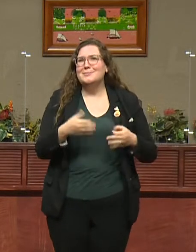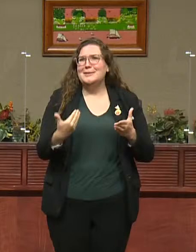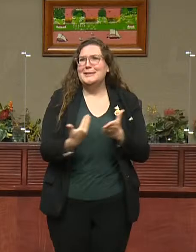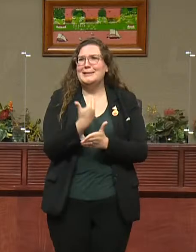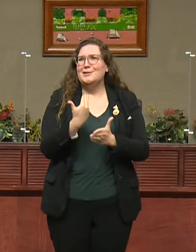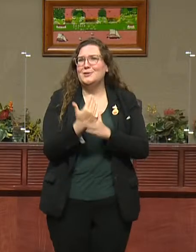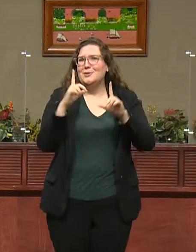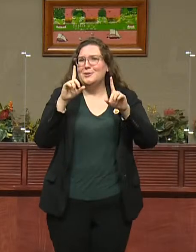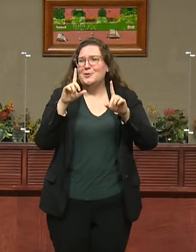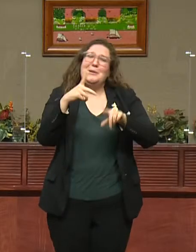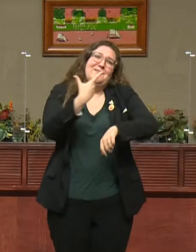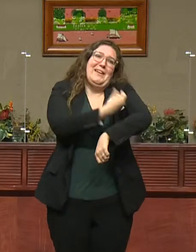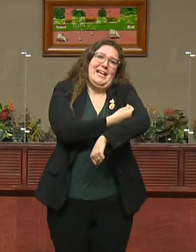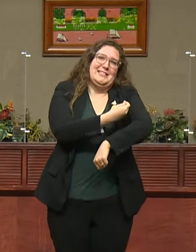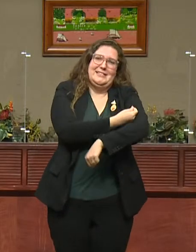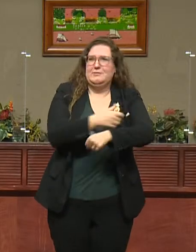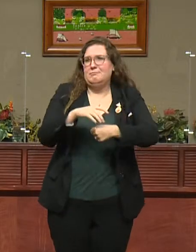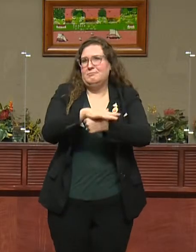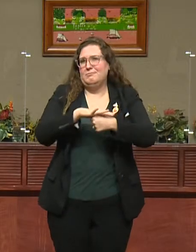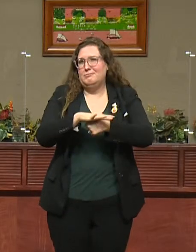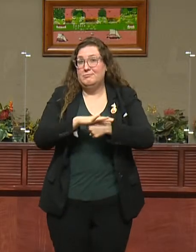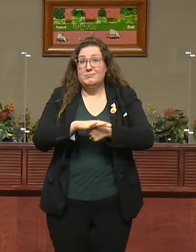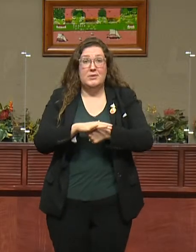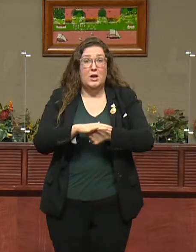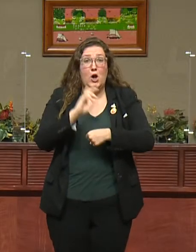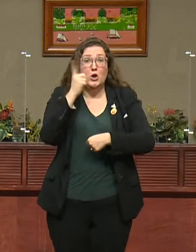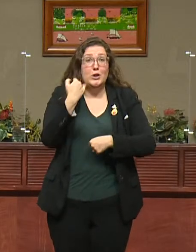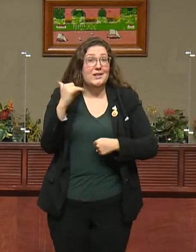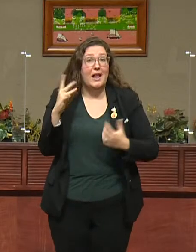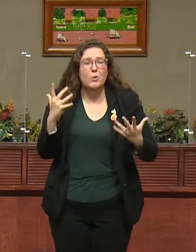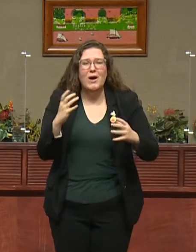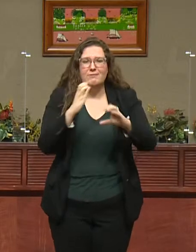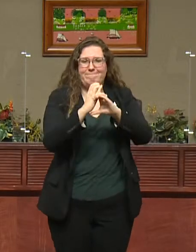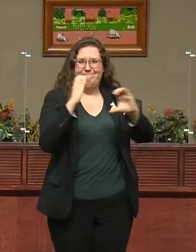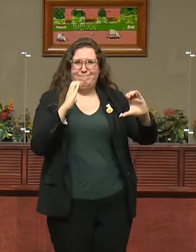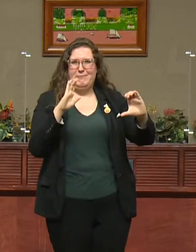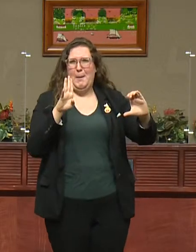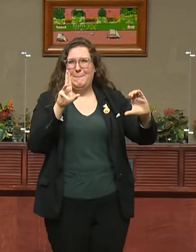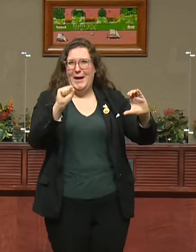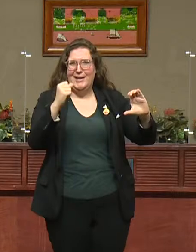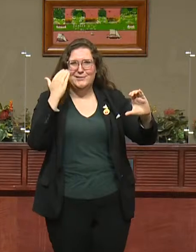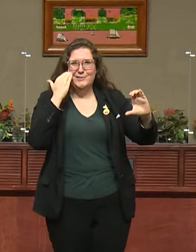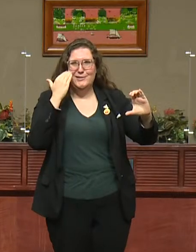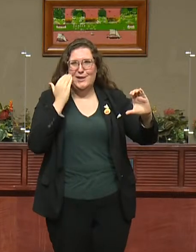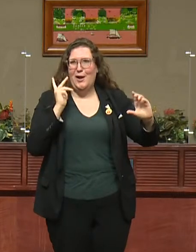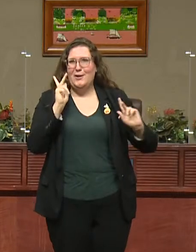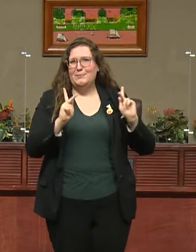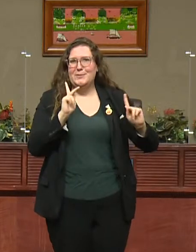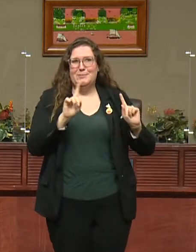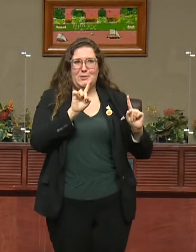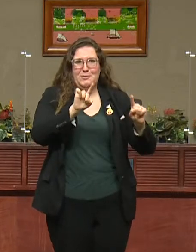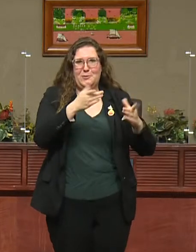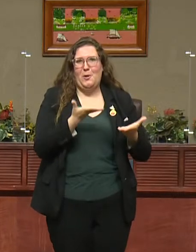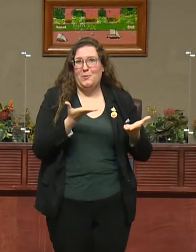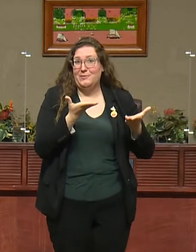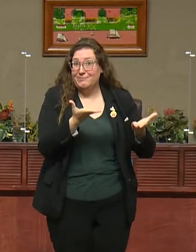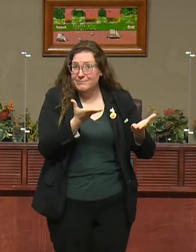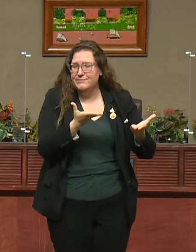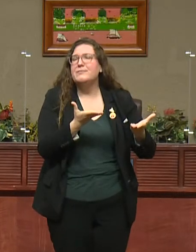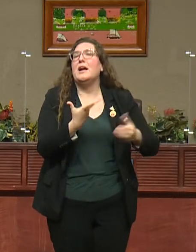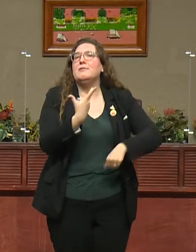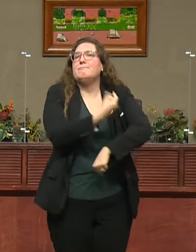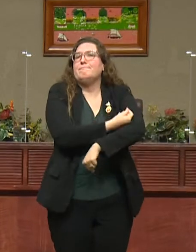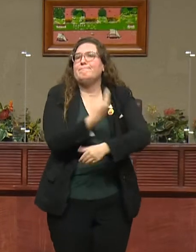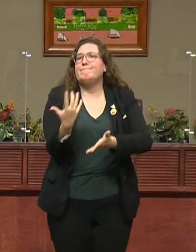can administer up to 1,000 vaccines to residents in a single site. So I want to thank Dr. Pino and the